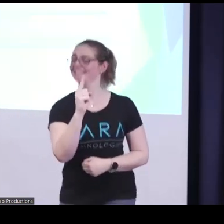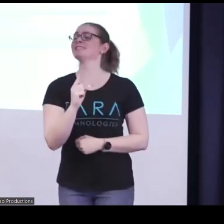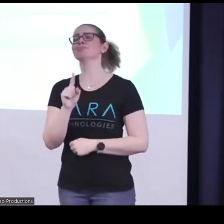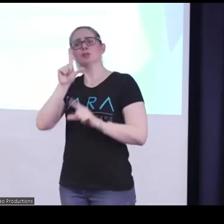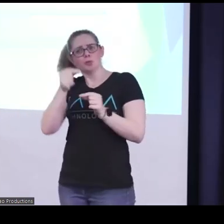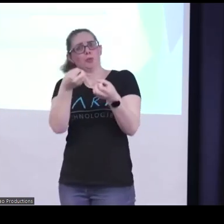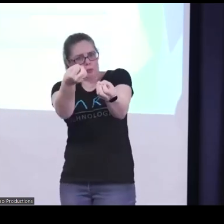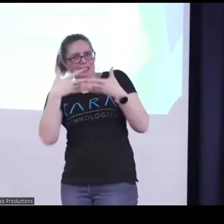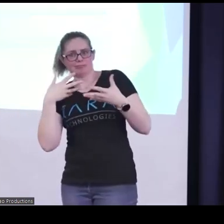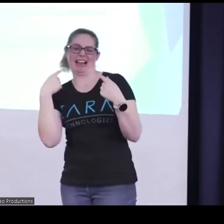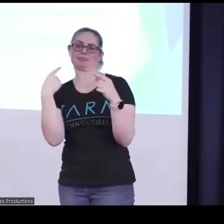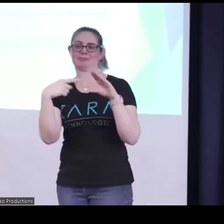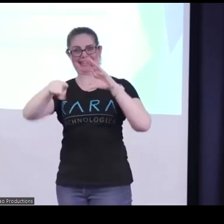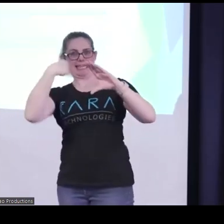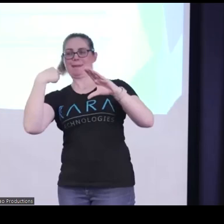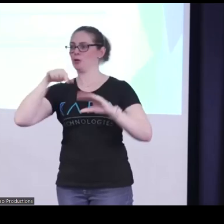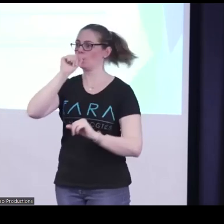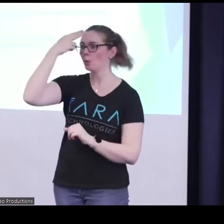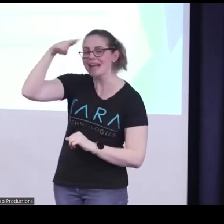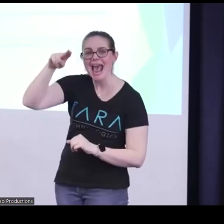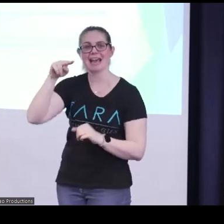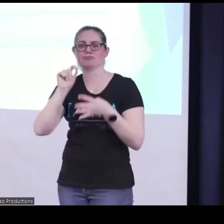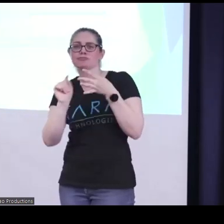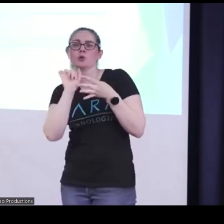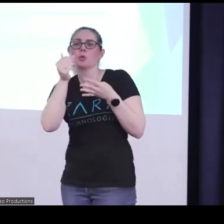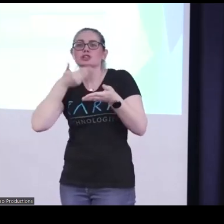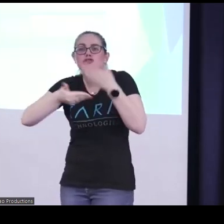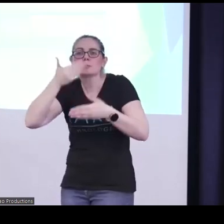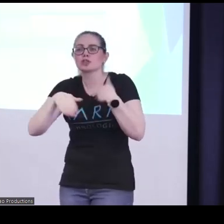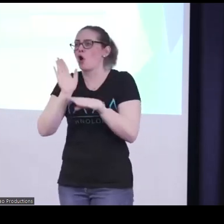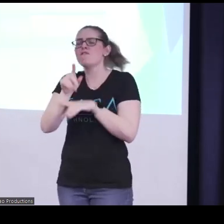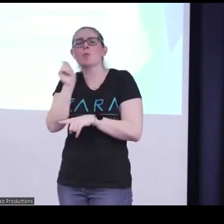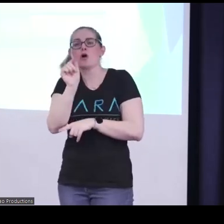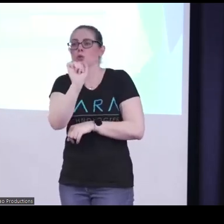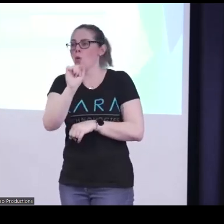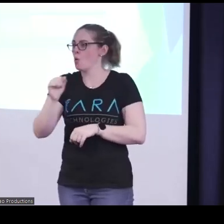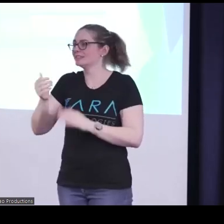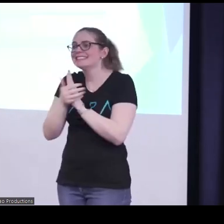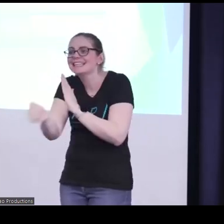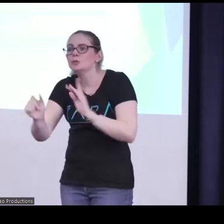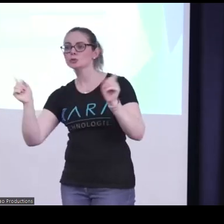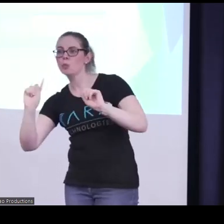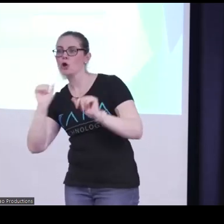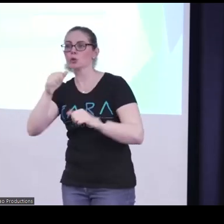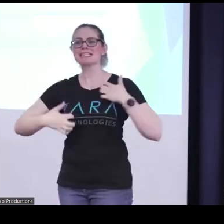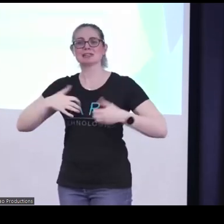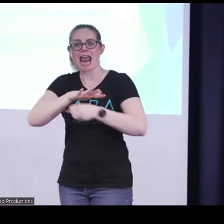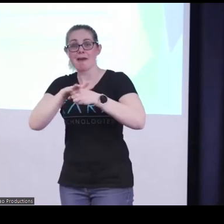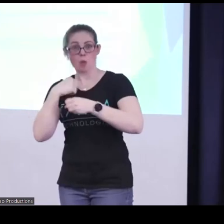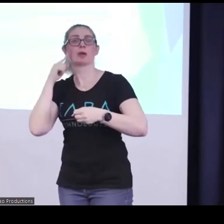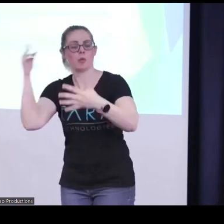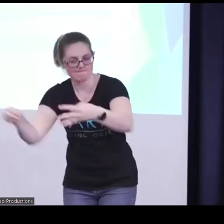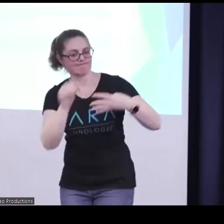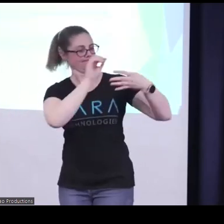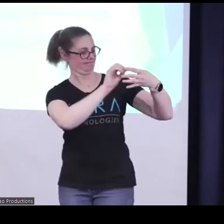at the moment? The answer is no. However, we would love to get your name, a bit of a description about who you are, what kind of